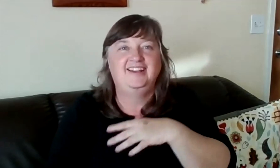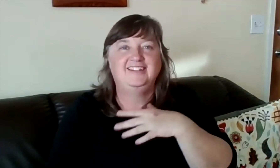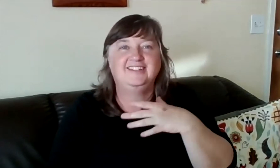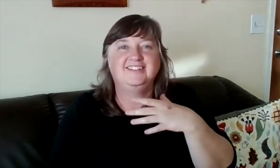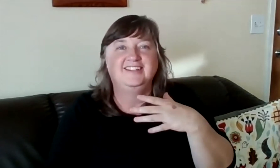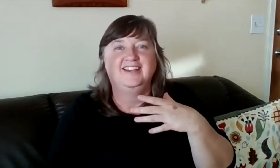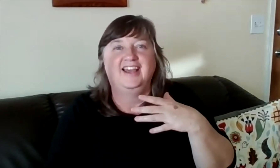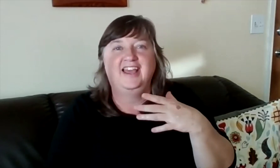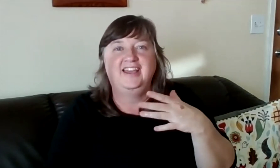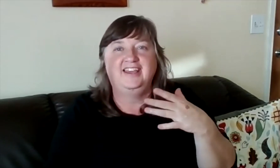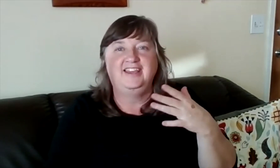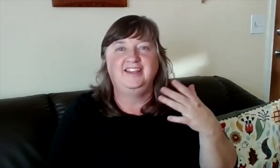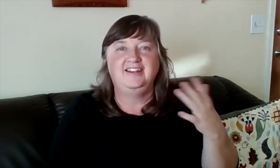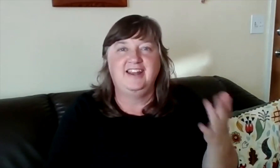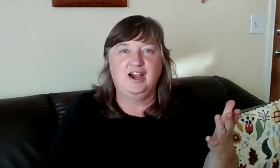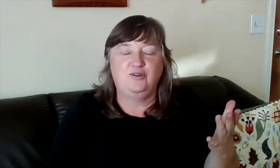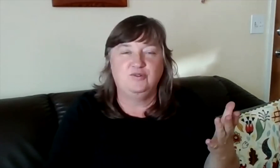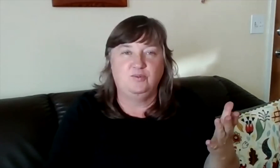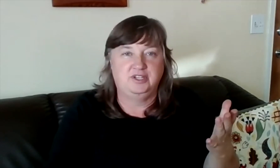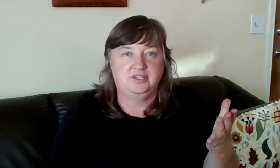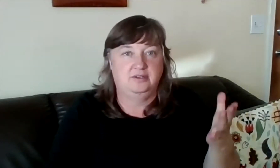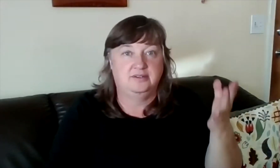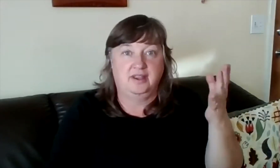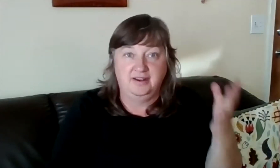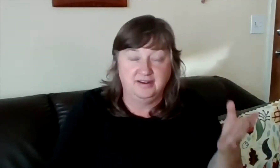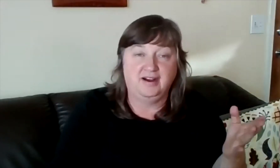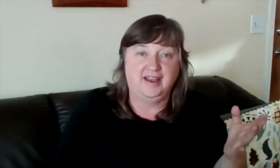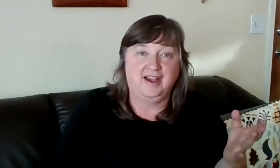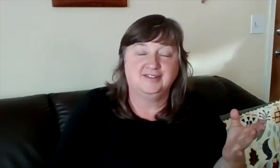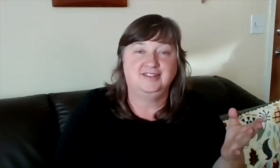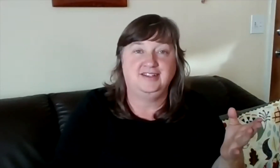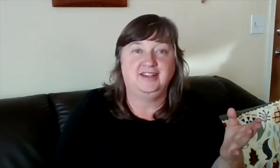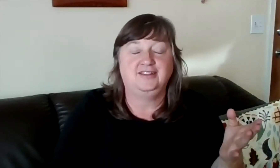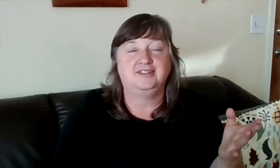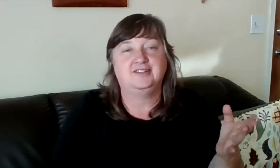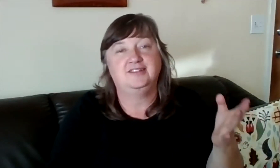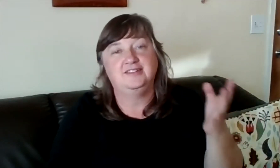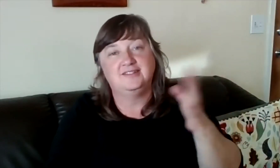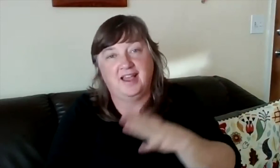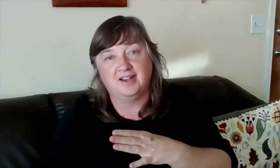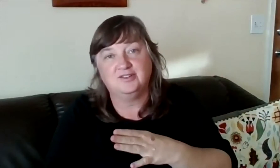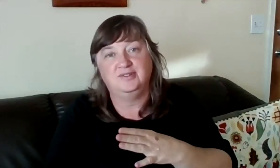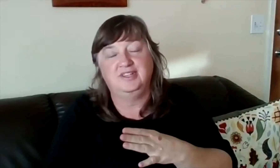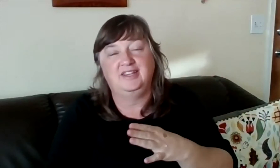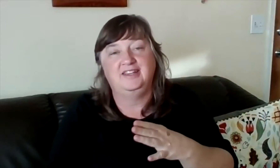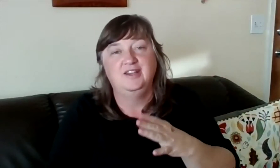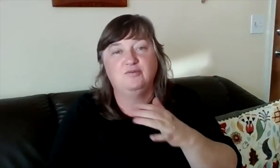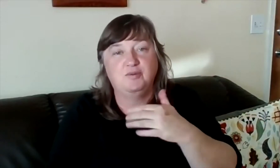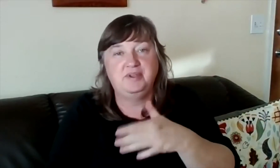And a noun, which is a non-action in English, is actually